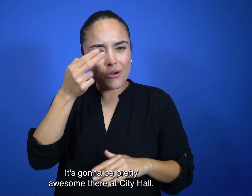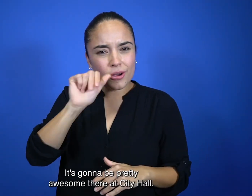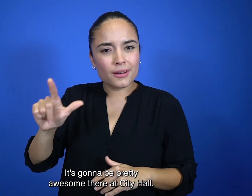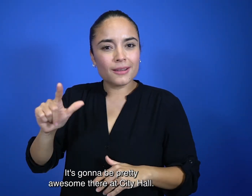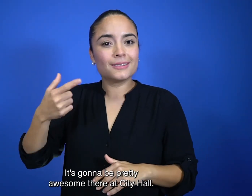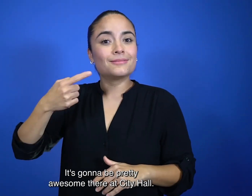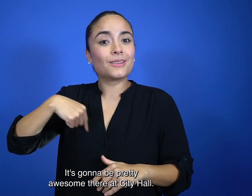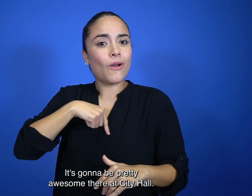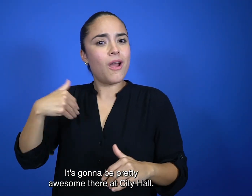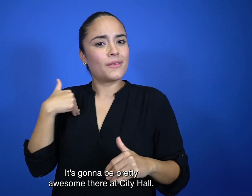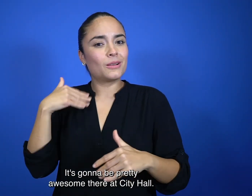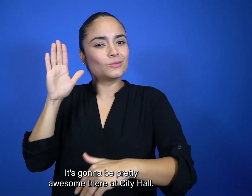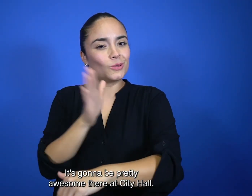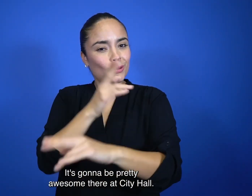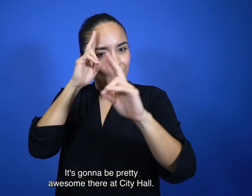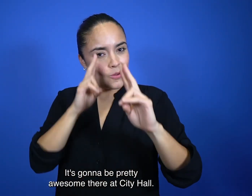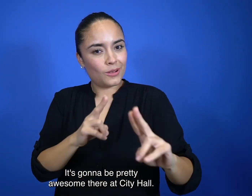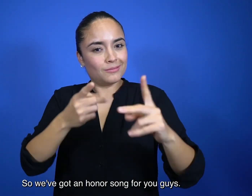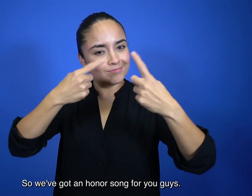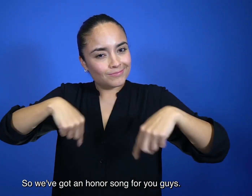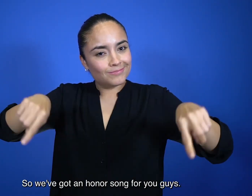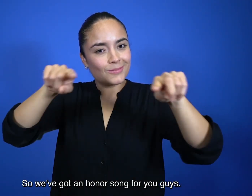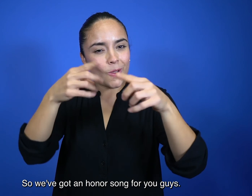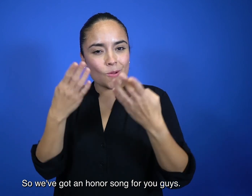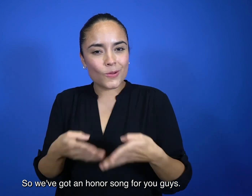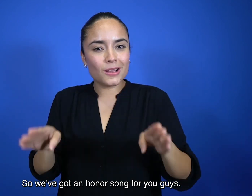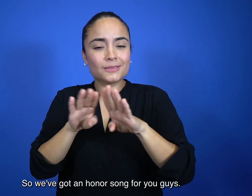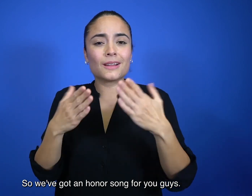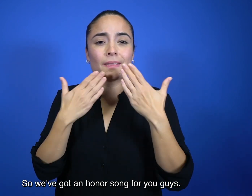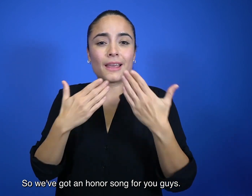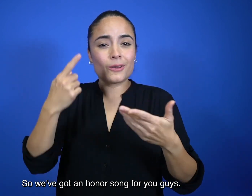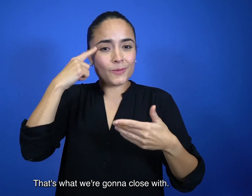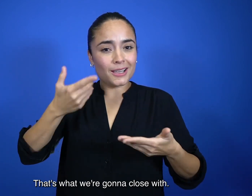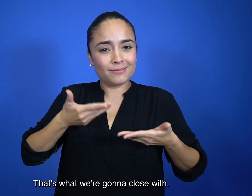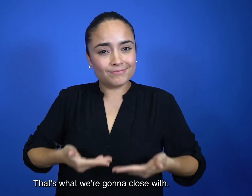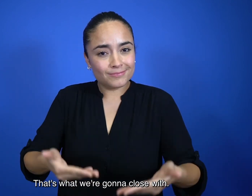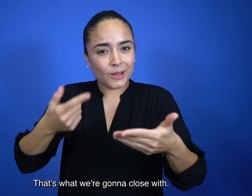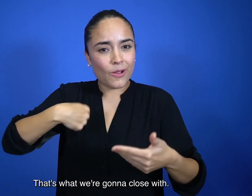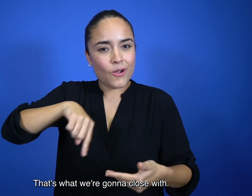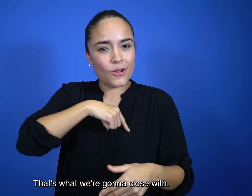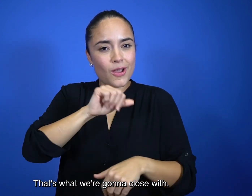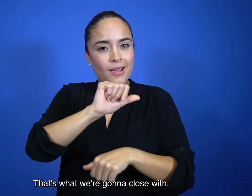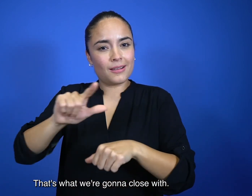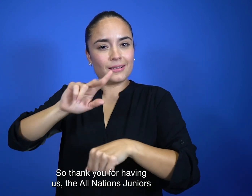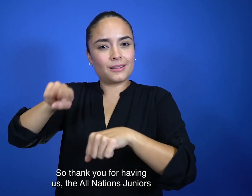pretty awesome there at City Hall. So we got an honor song for you guys. That's what we're going to close off with. So